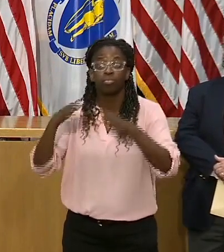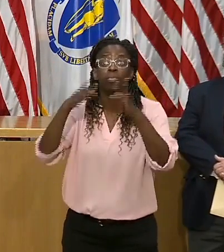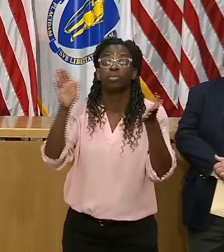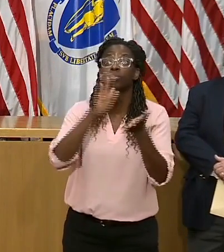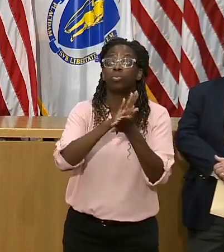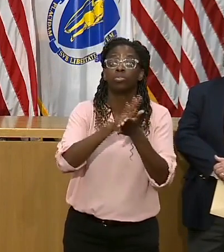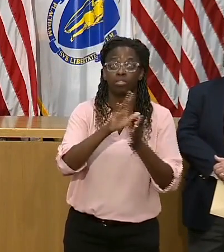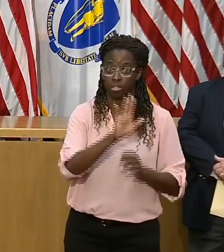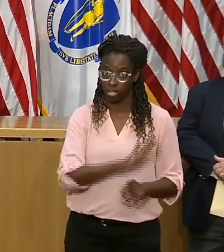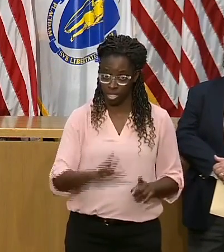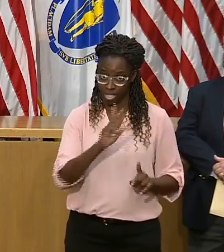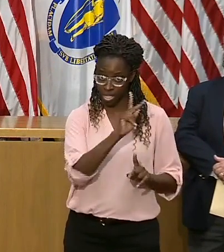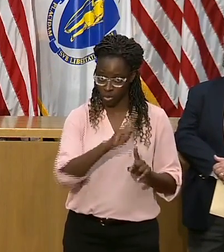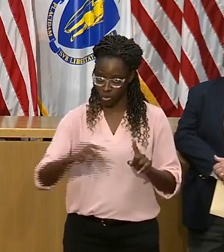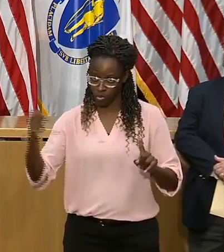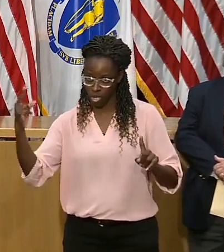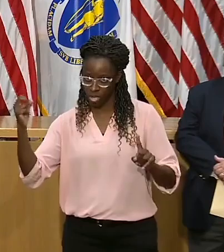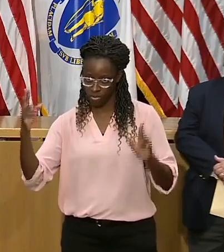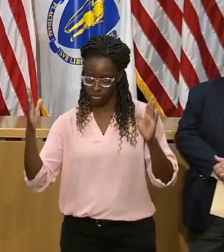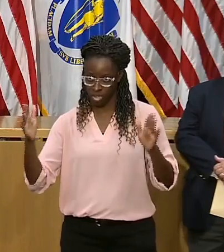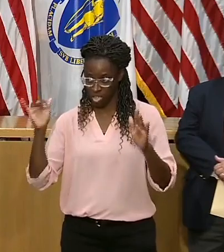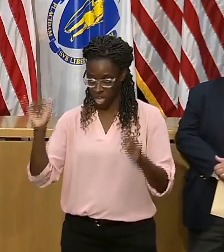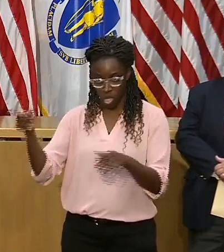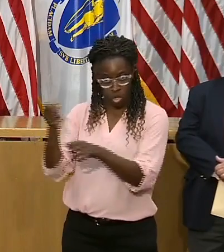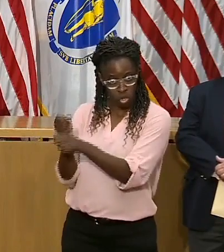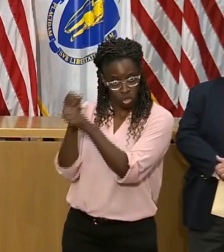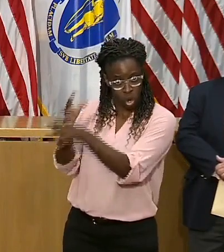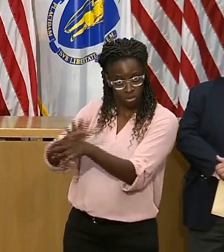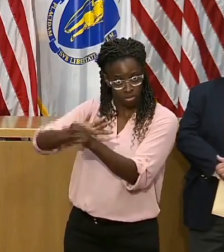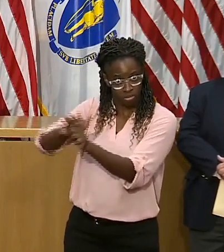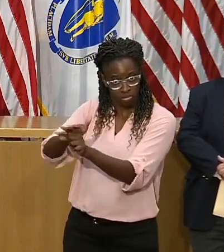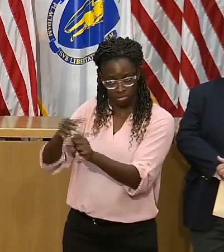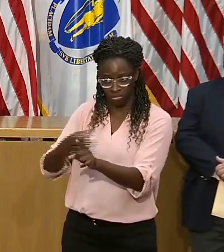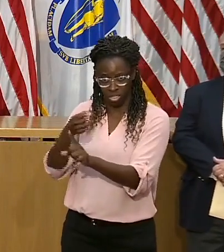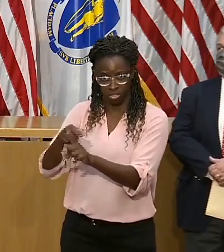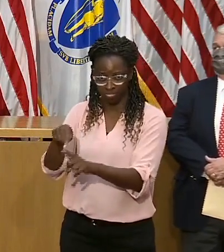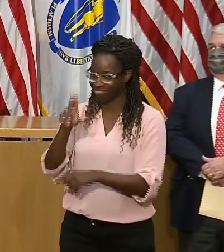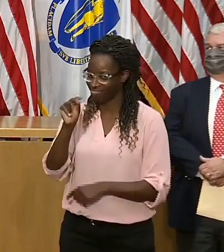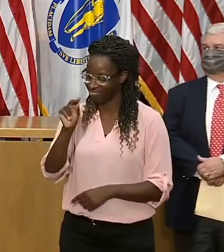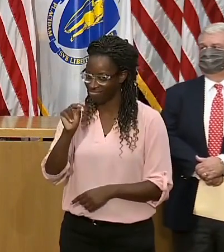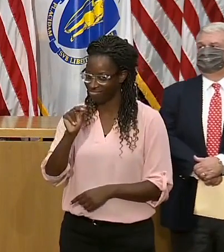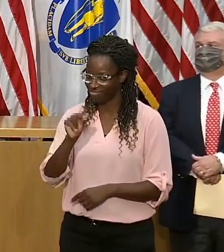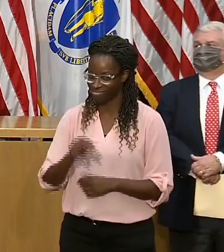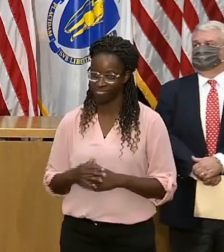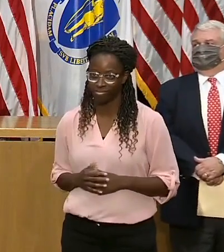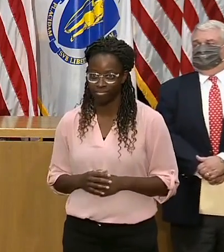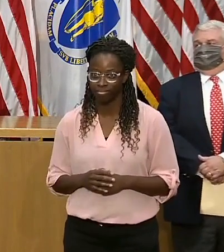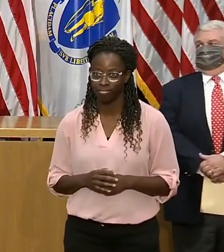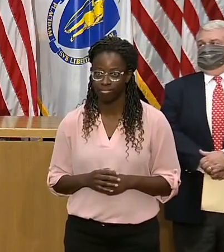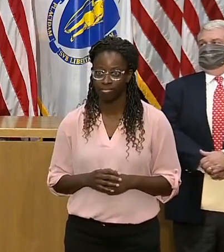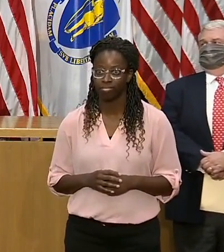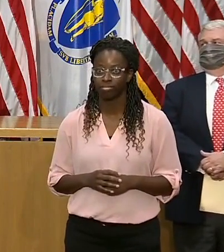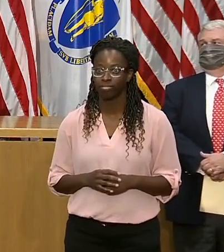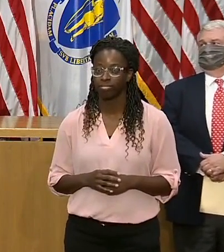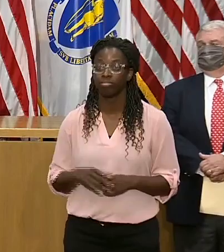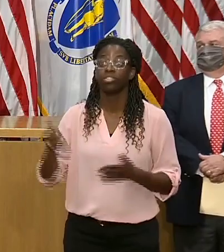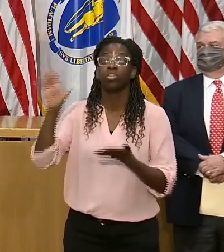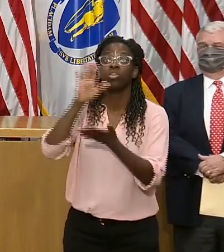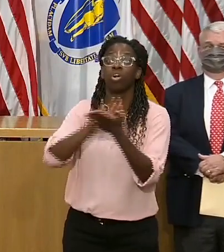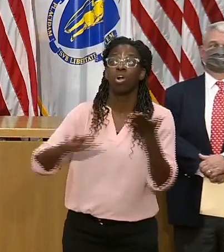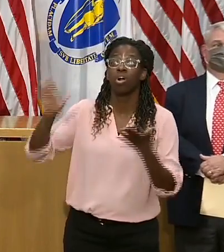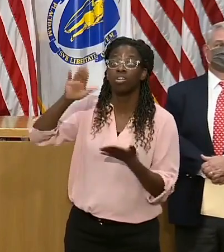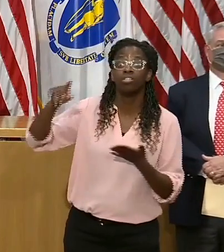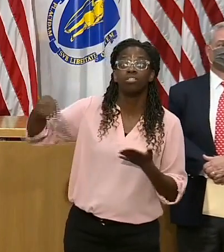if you look at our colleges and universities, I mean, we're testing a lot more than they're testing in other places. And I think that